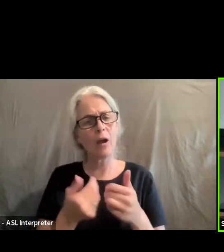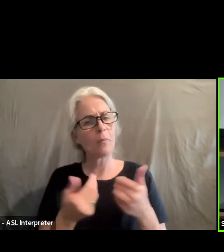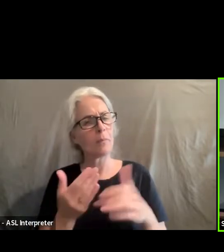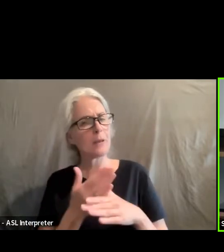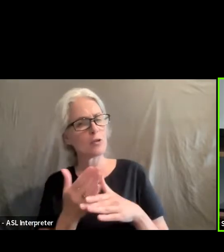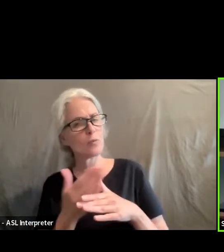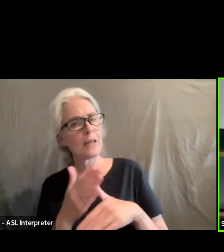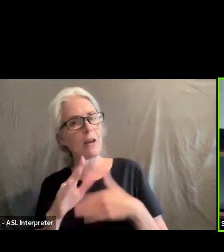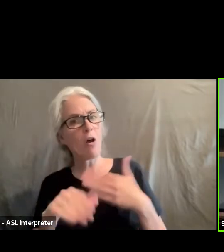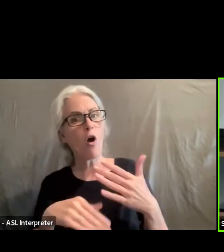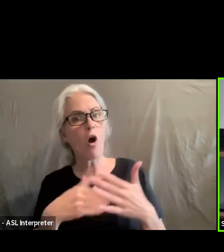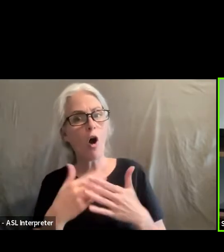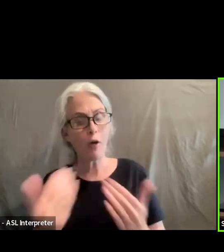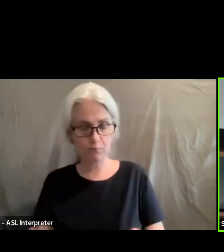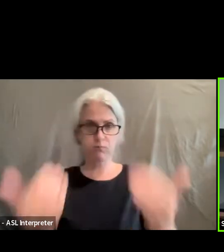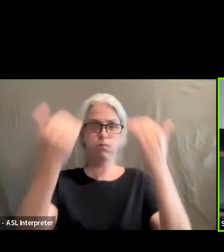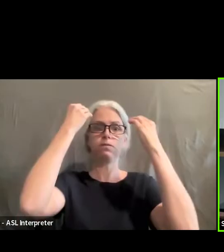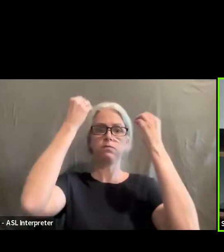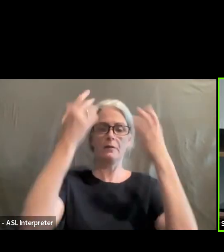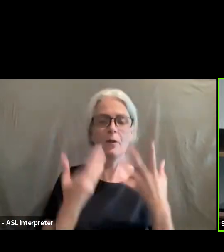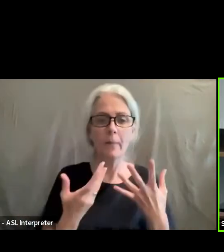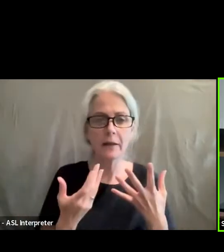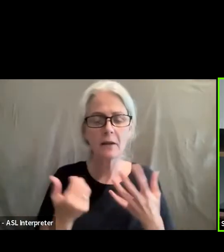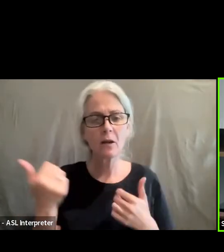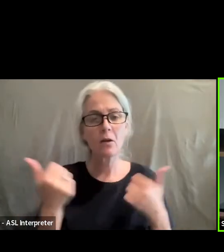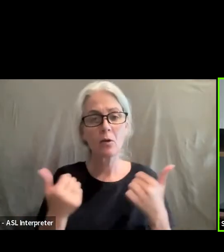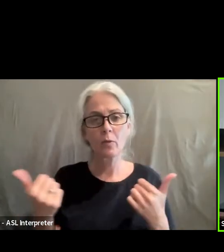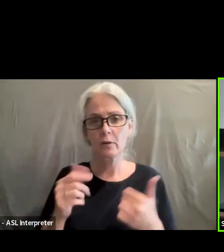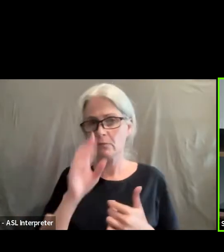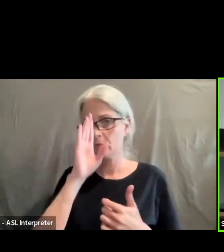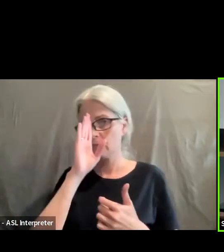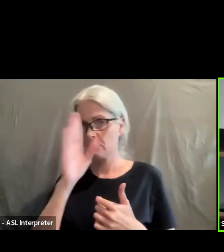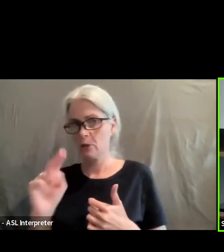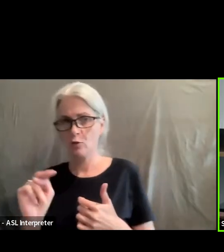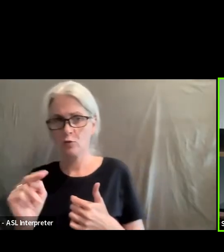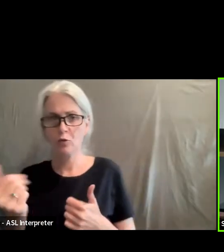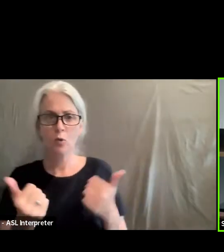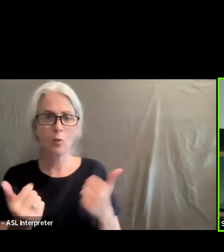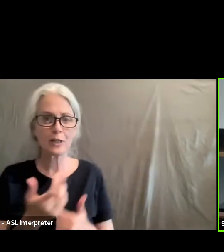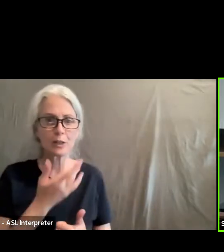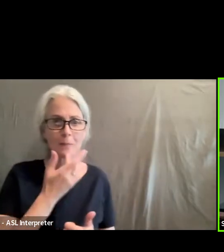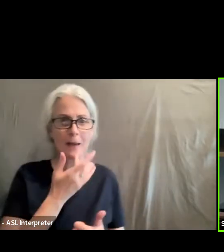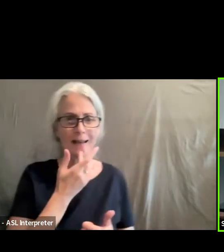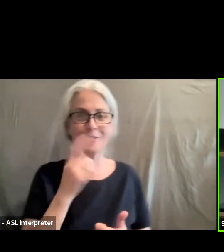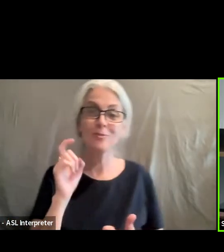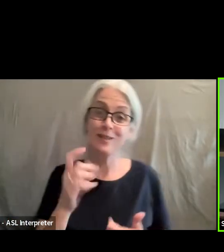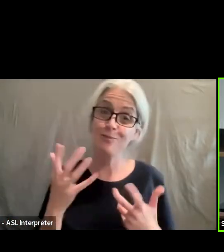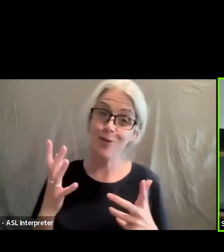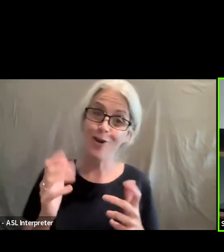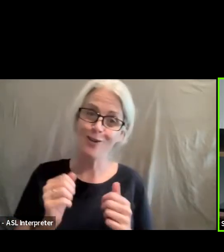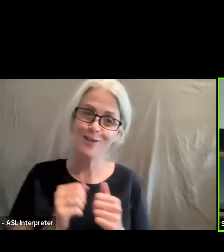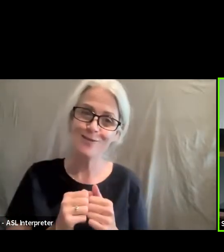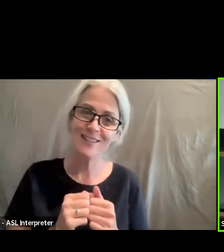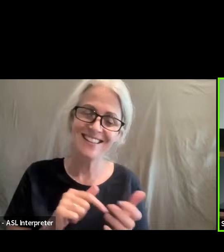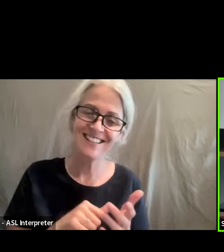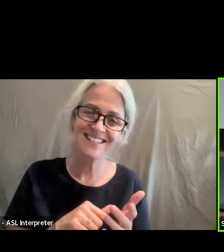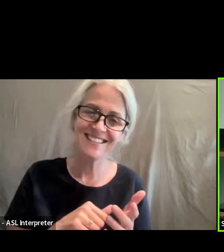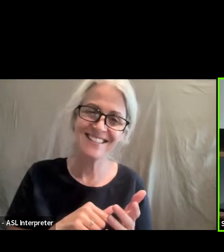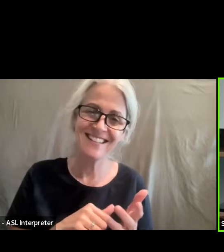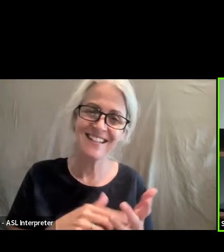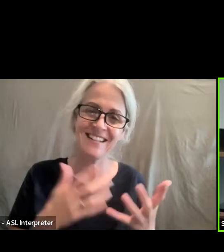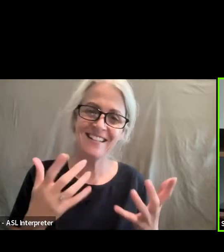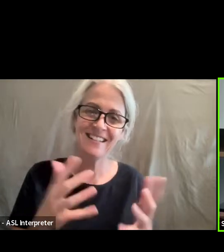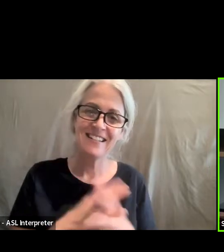all of this information on what is, because we should already be doing that with the articles we're reading, right? Just